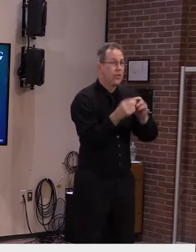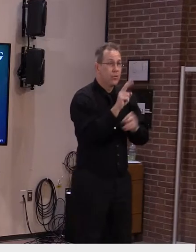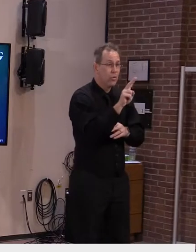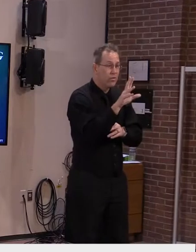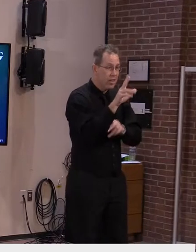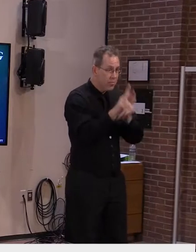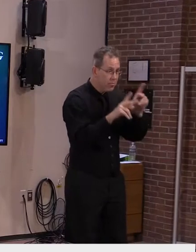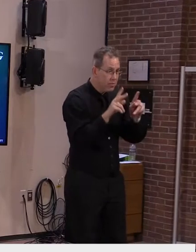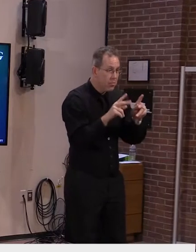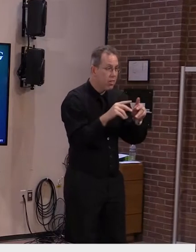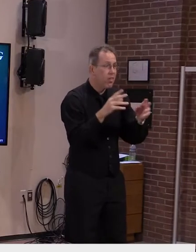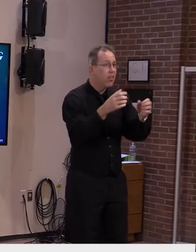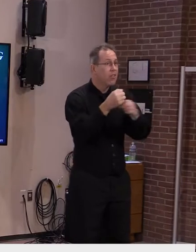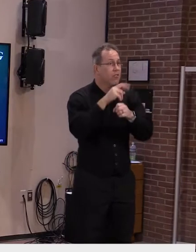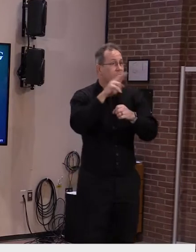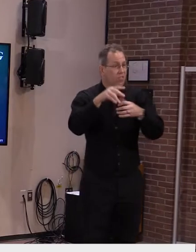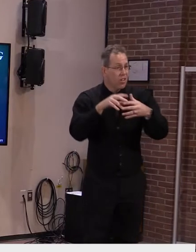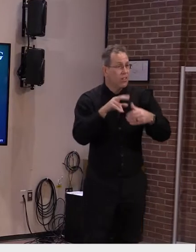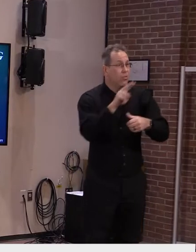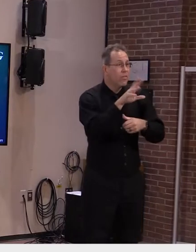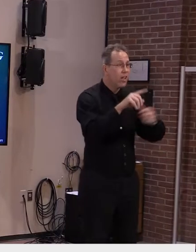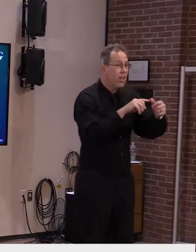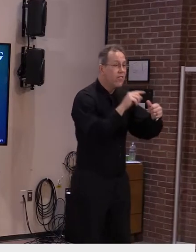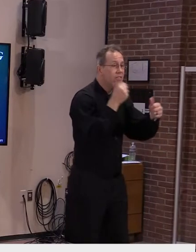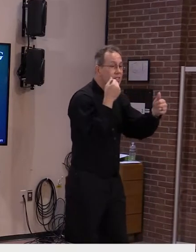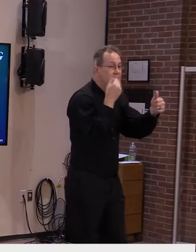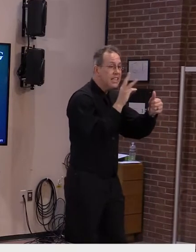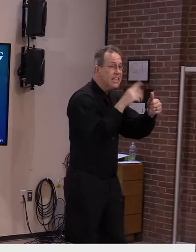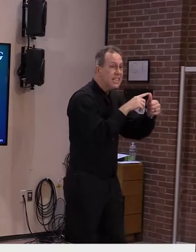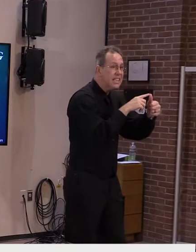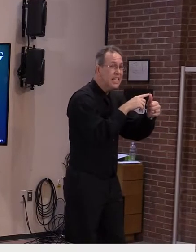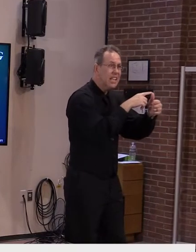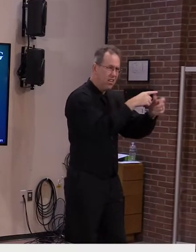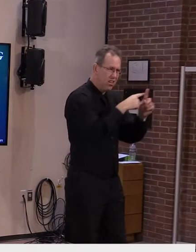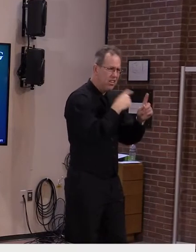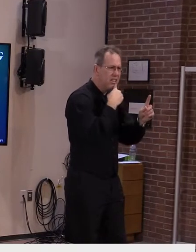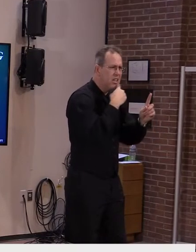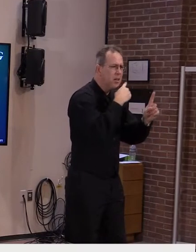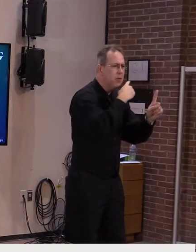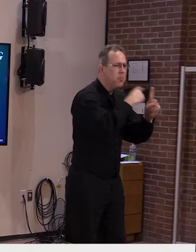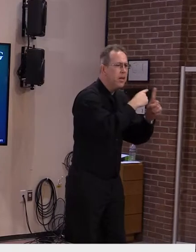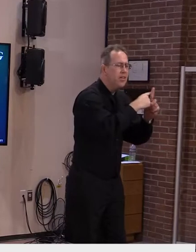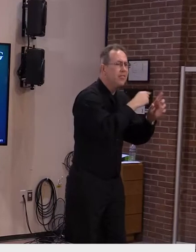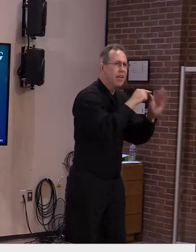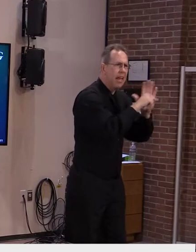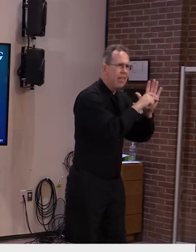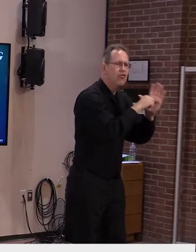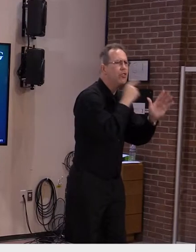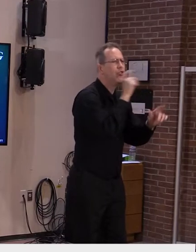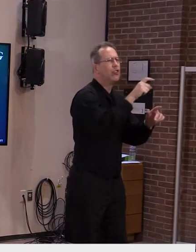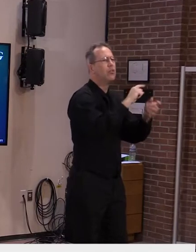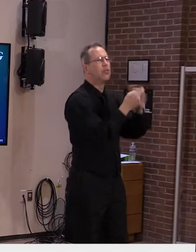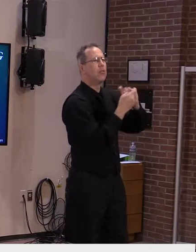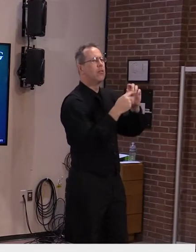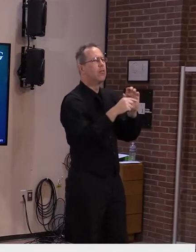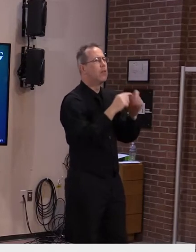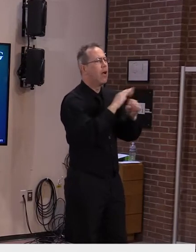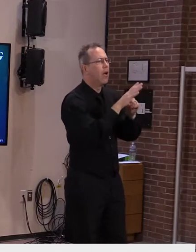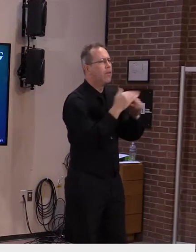been positive, 8 positive results should have been negative, and 1 positive result should have